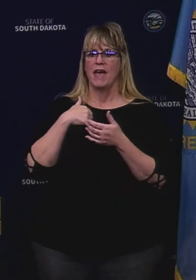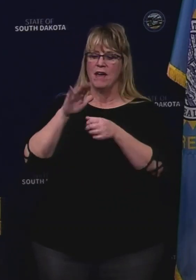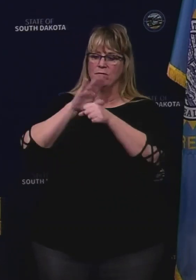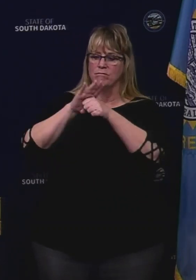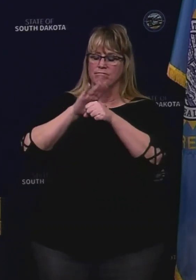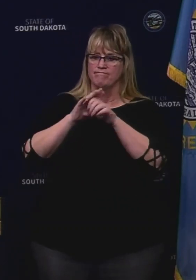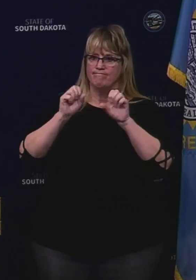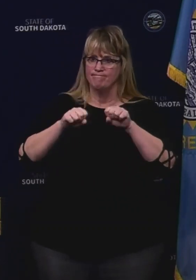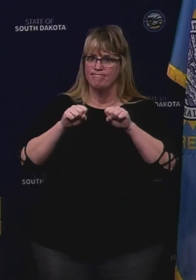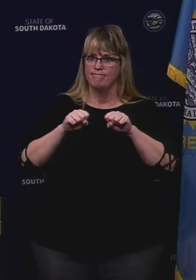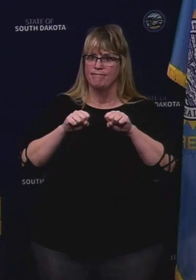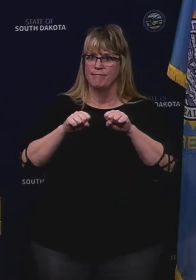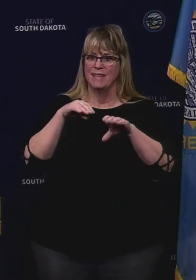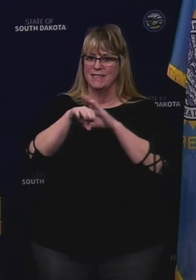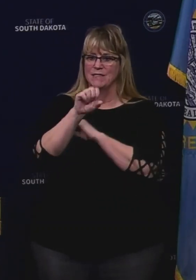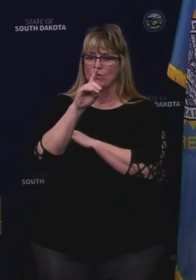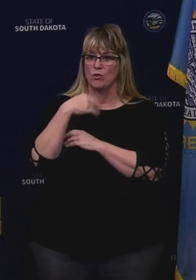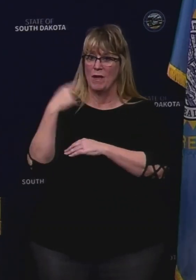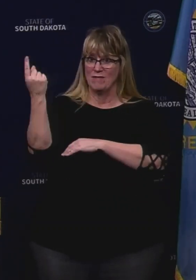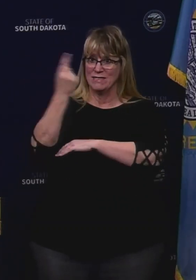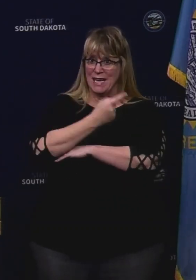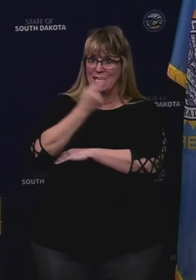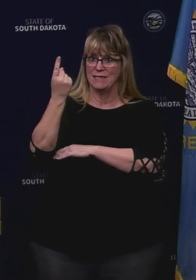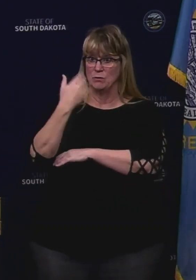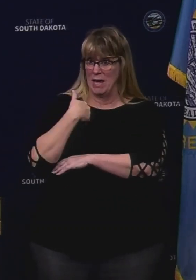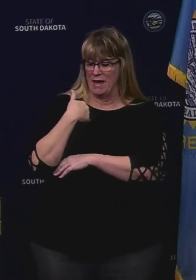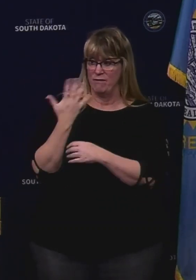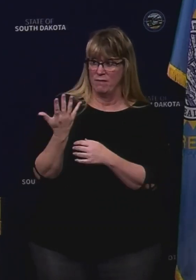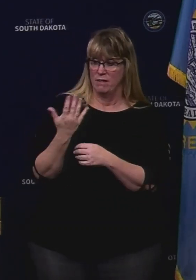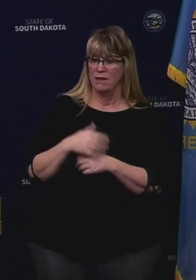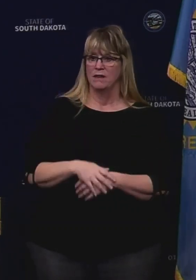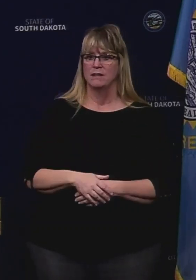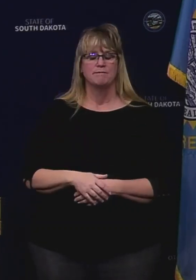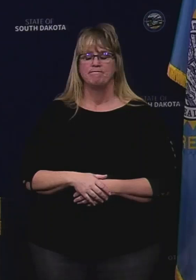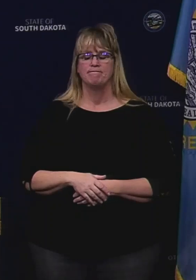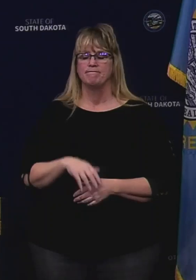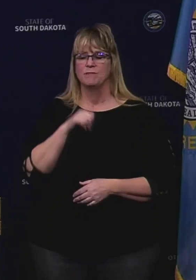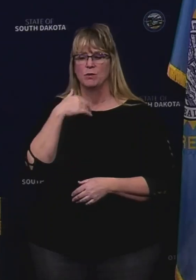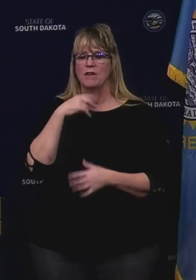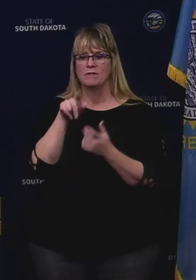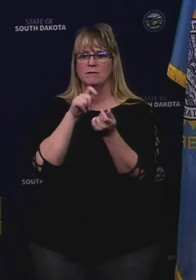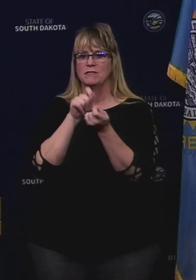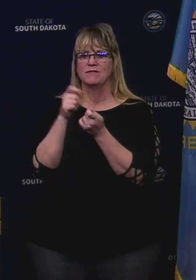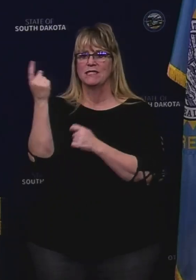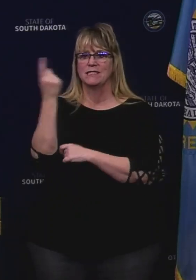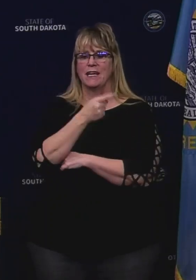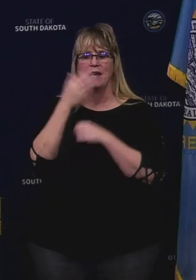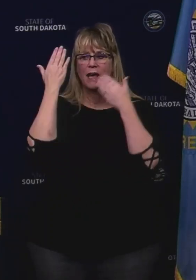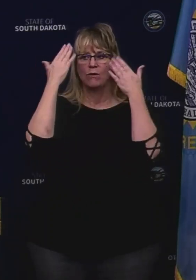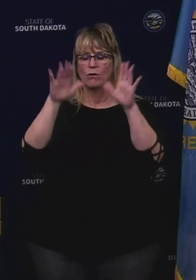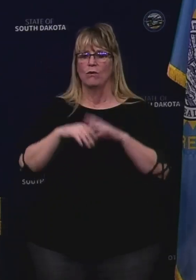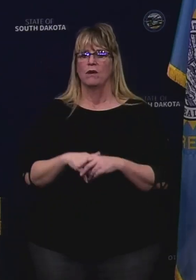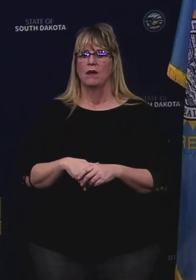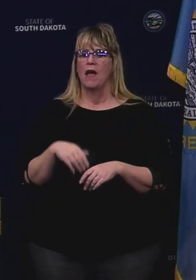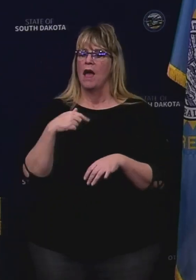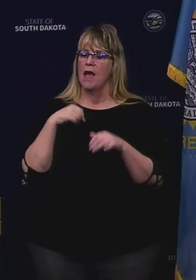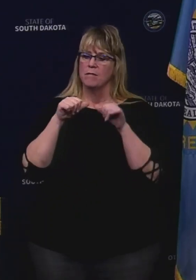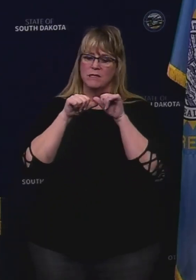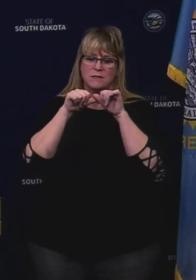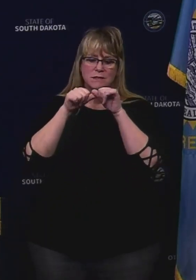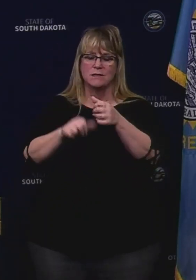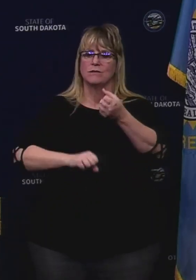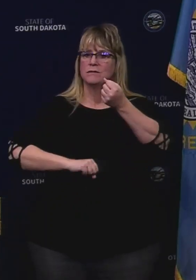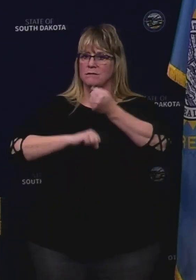ground in South Dakota? Is there a date in mind? And I would say I don't have a specific date. I'm continuing to advocate